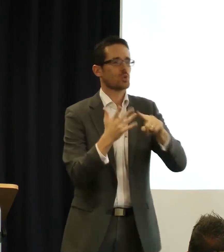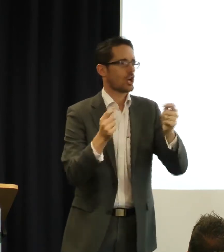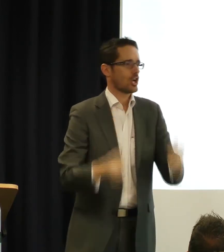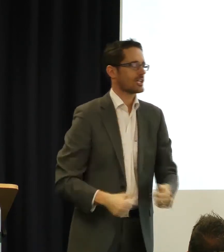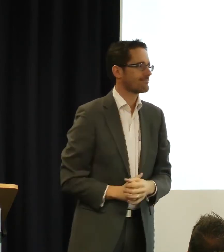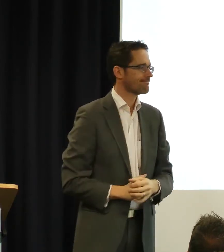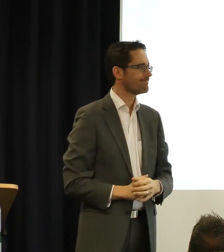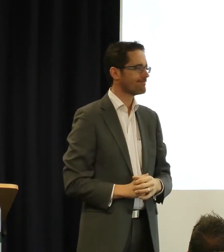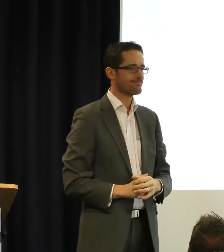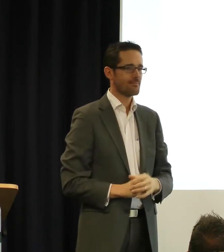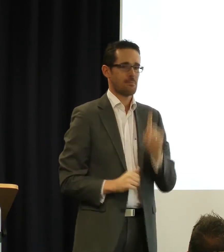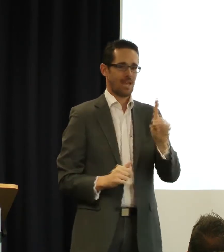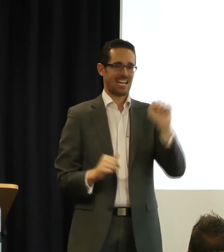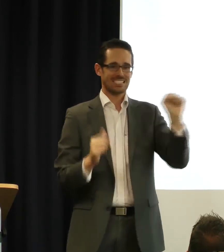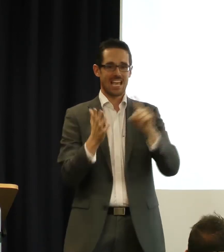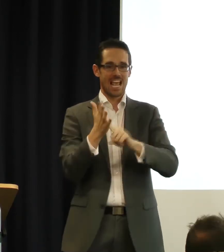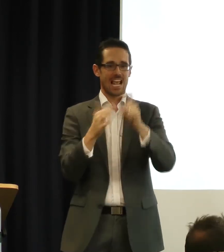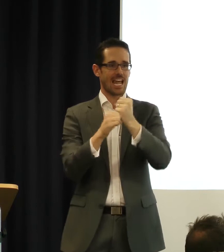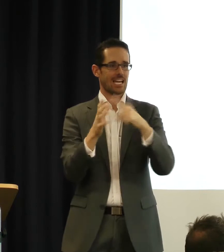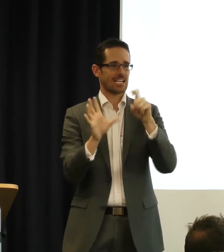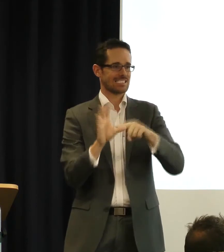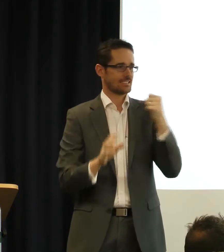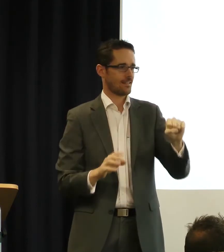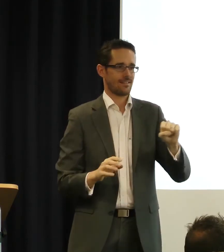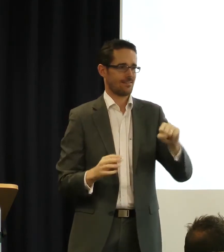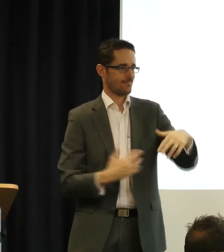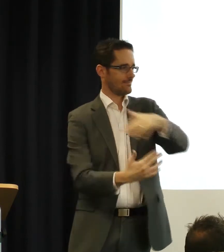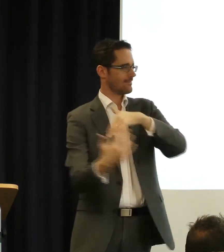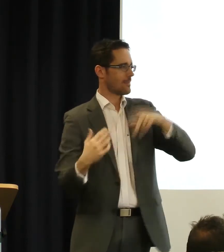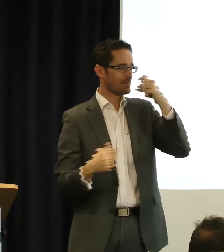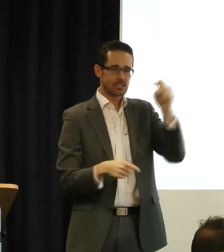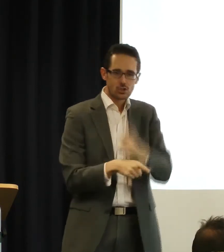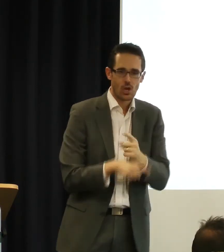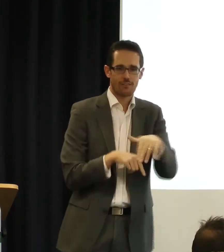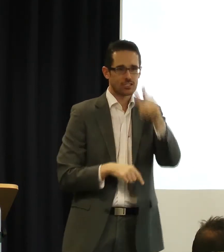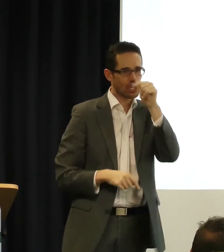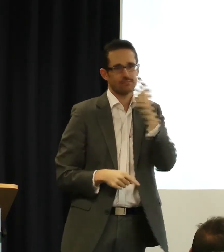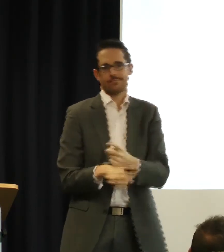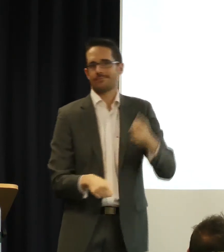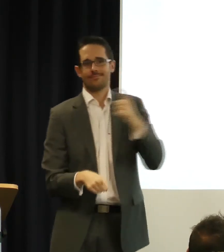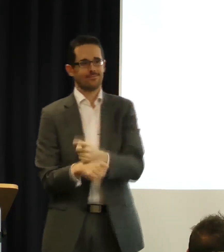community and the deaf community. We lost John too early. However, his legacy still lives on. People still talk about